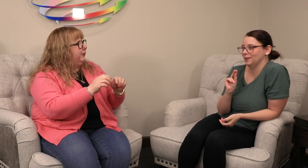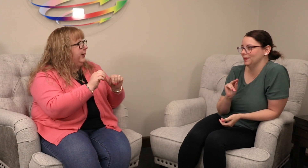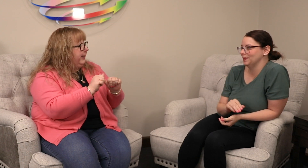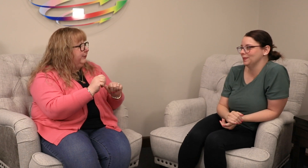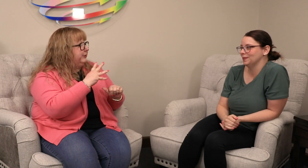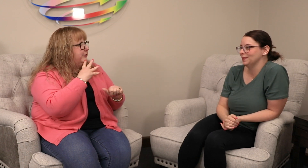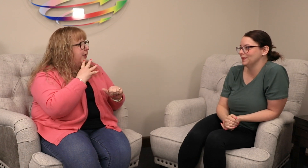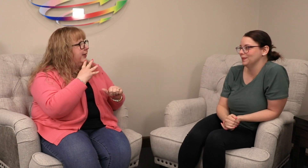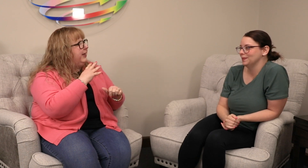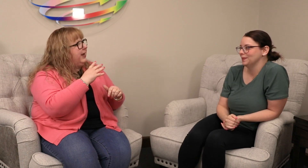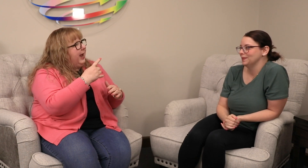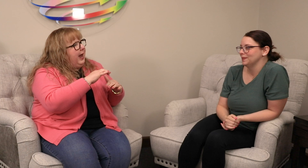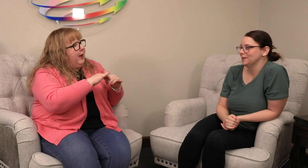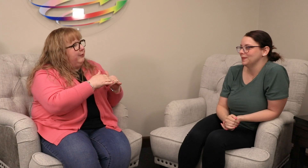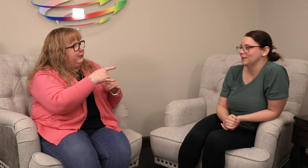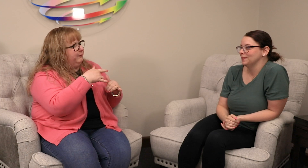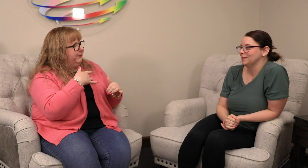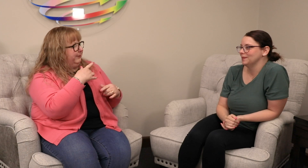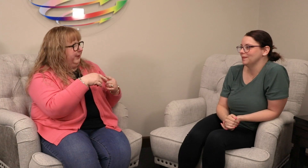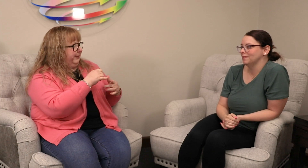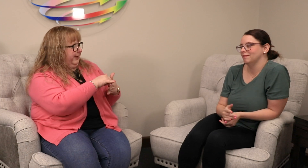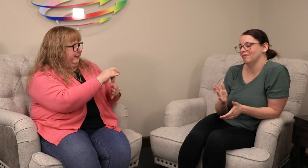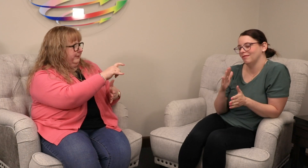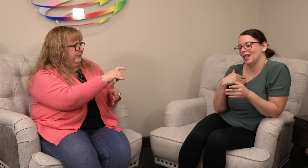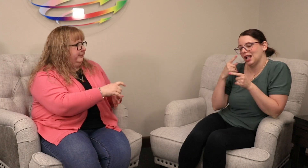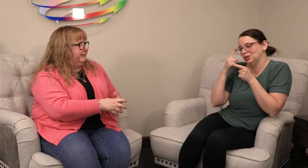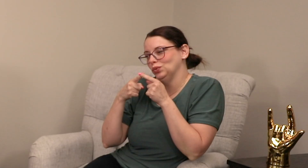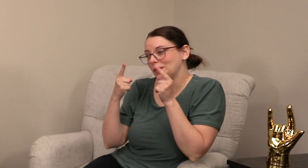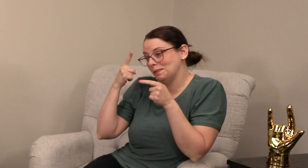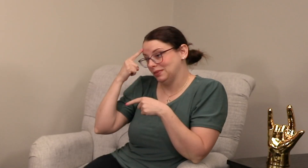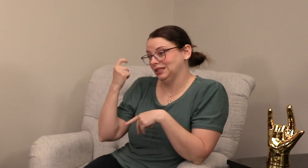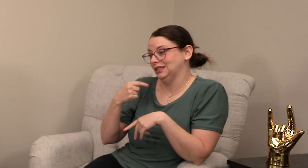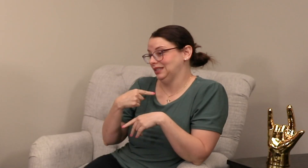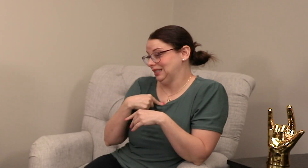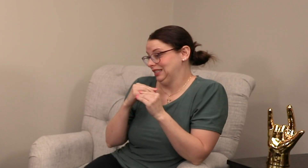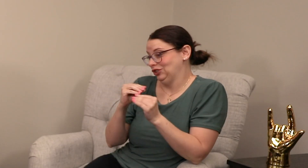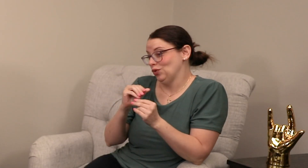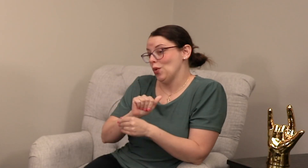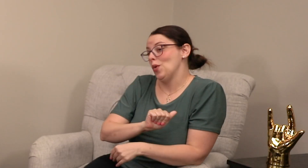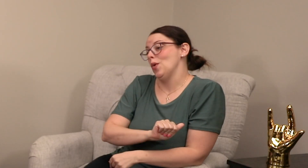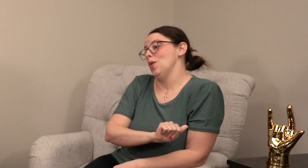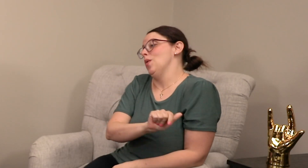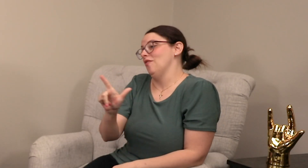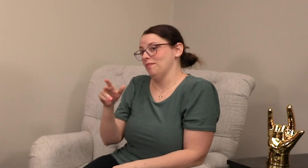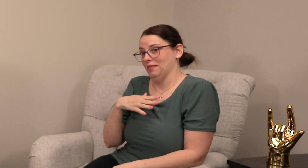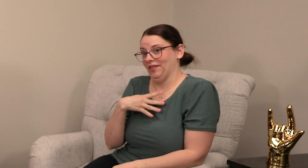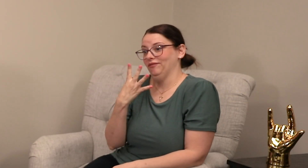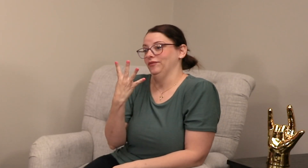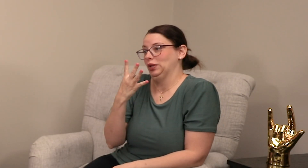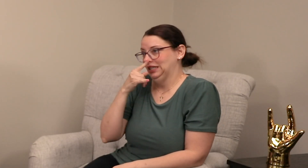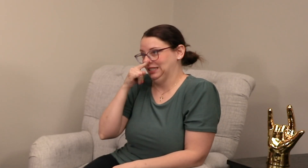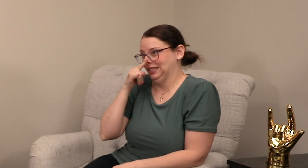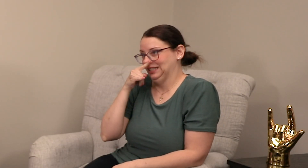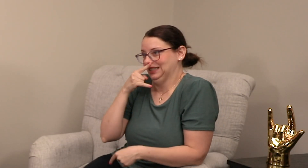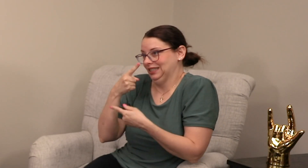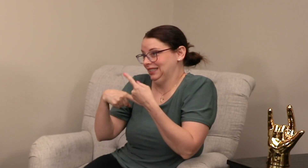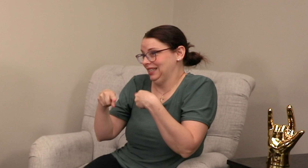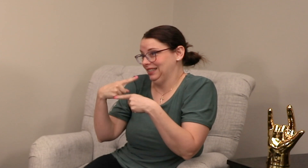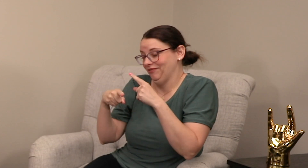they're able to talk. How do you feel about that? I disagree because I've taught all of my four children, all